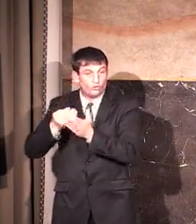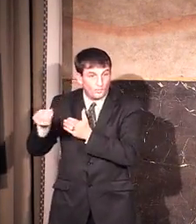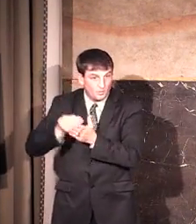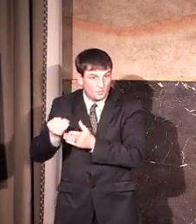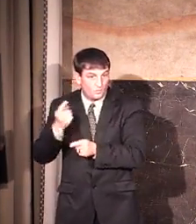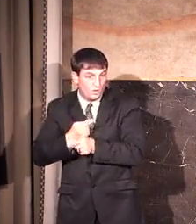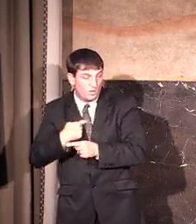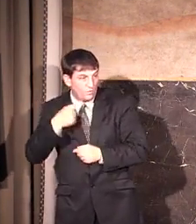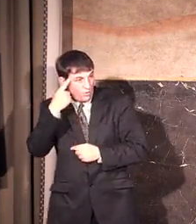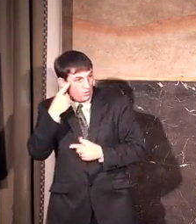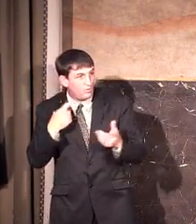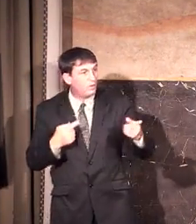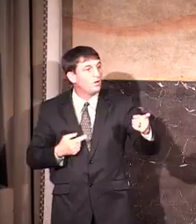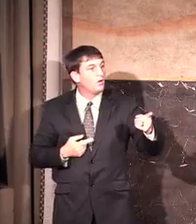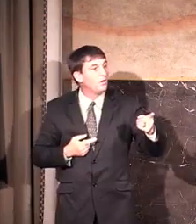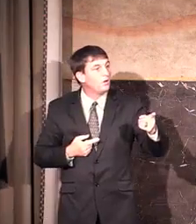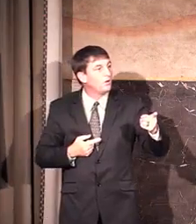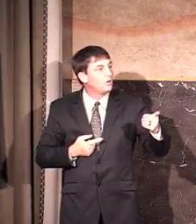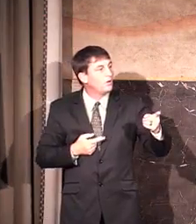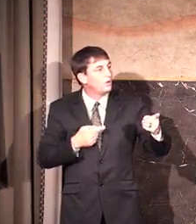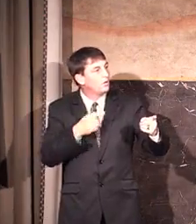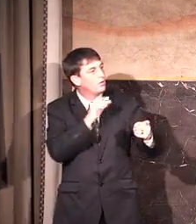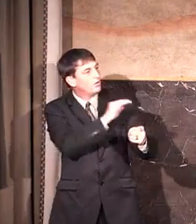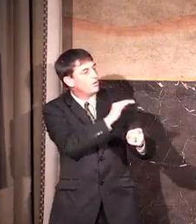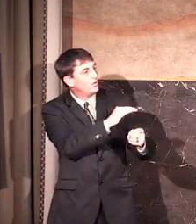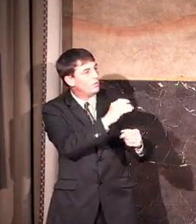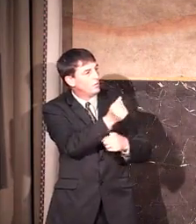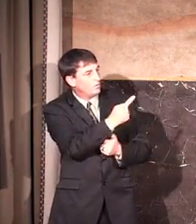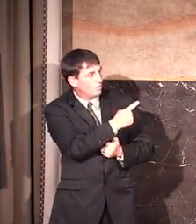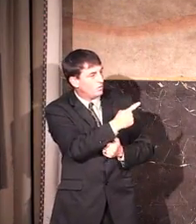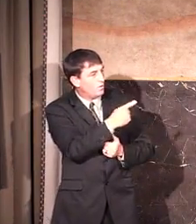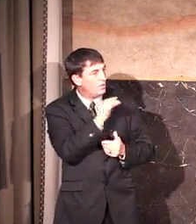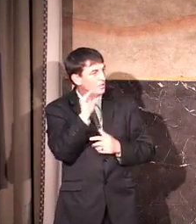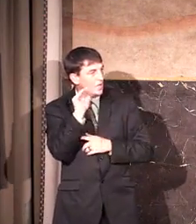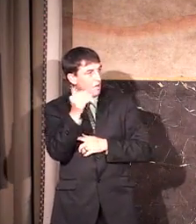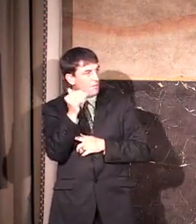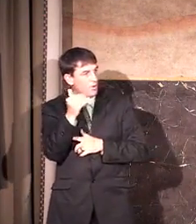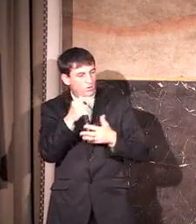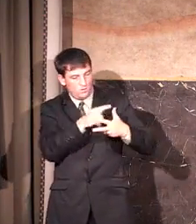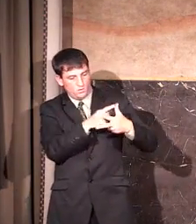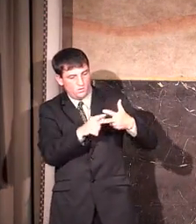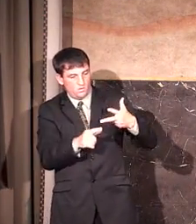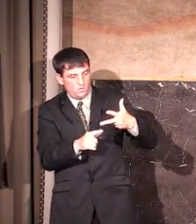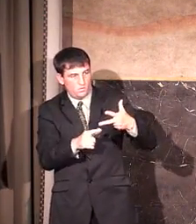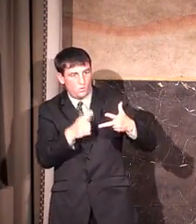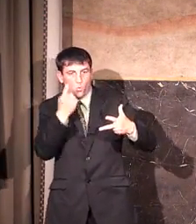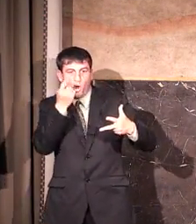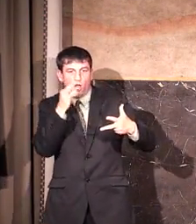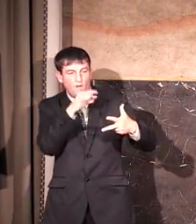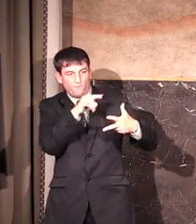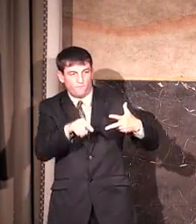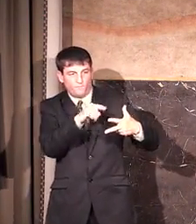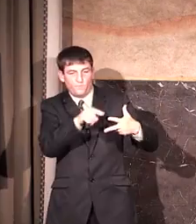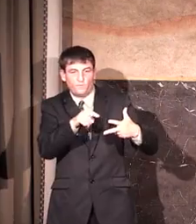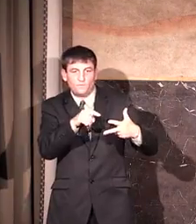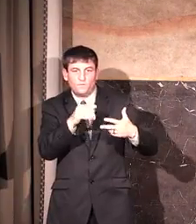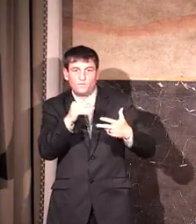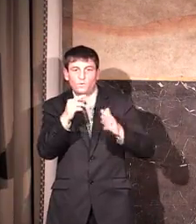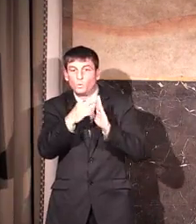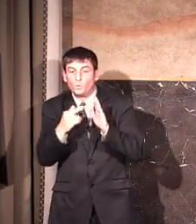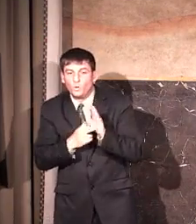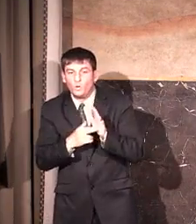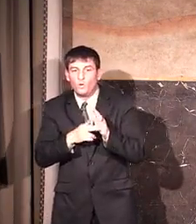sir. Governor, it appears that one of the three criteria you're looking at is these new cases